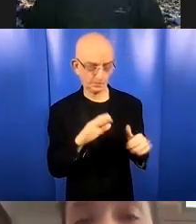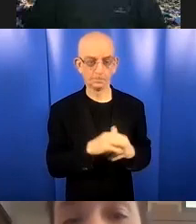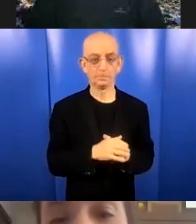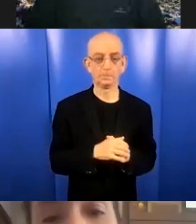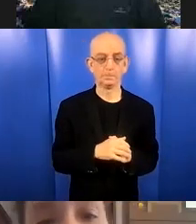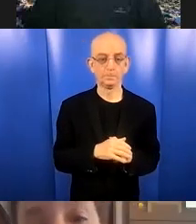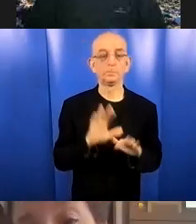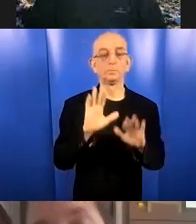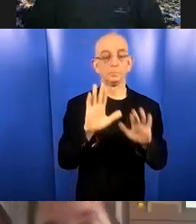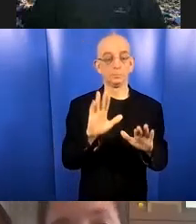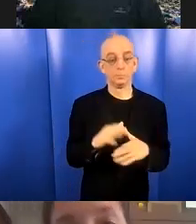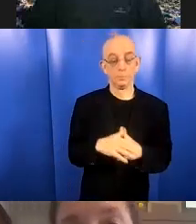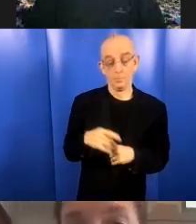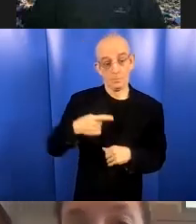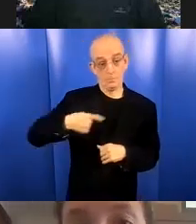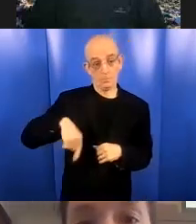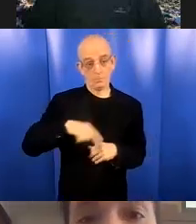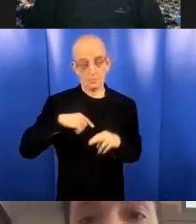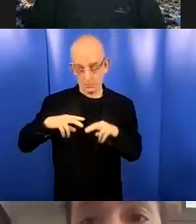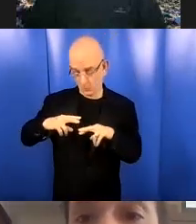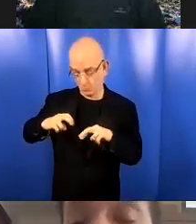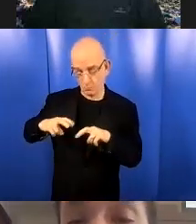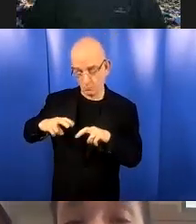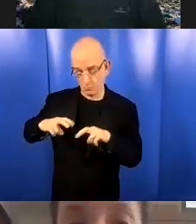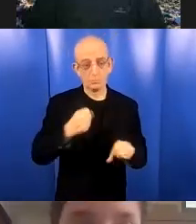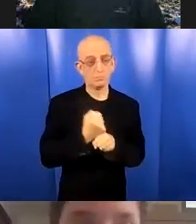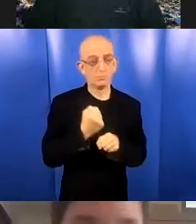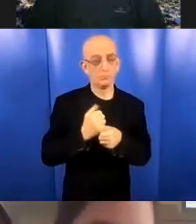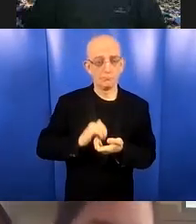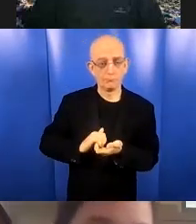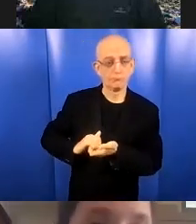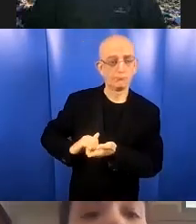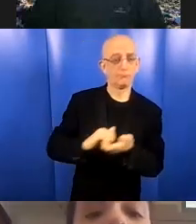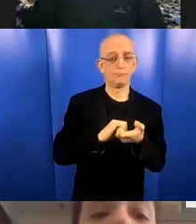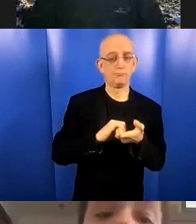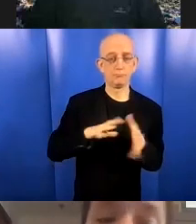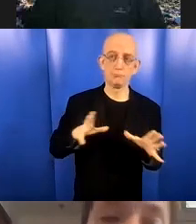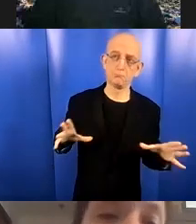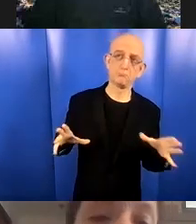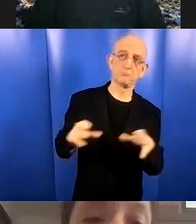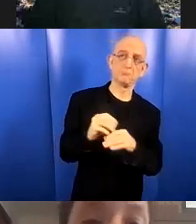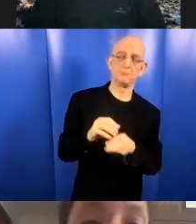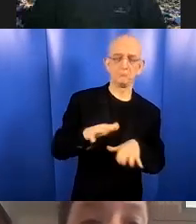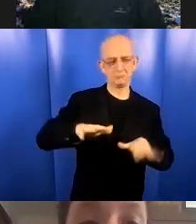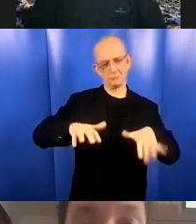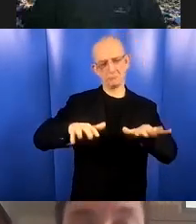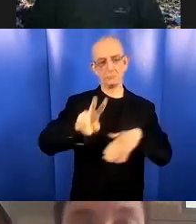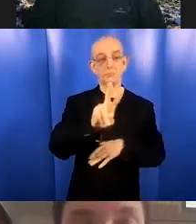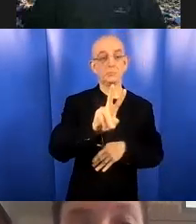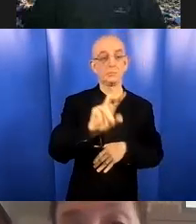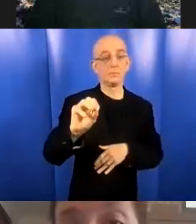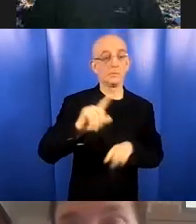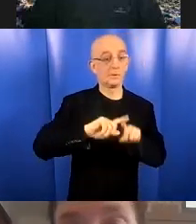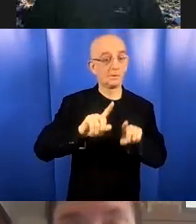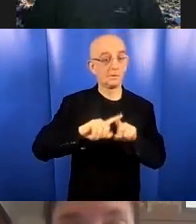around 20 research partners that are regional organizations that then work with local, national,